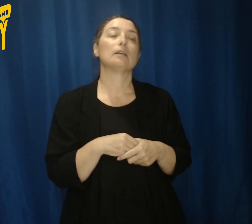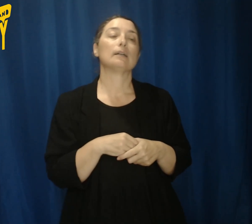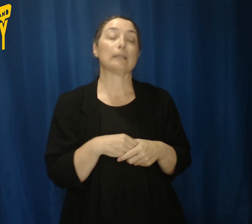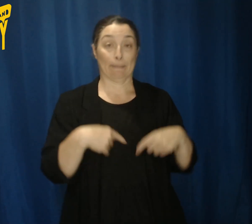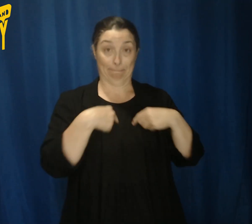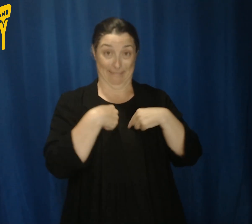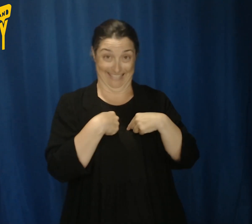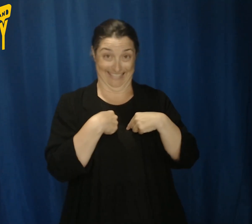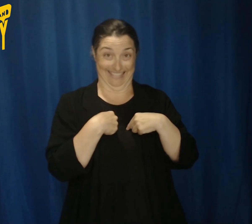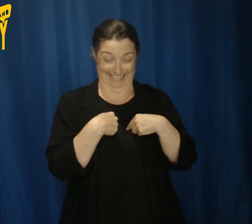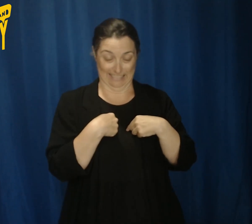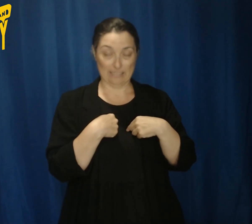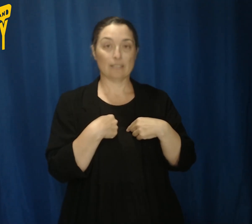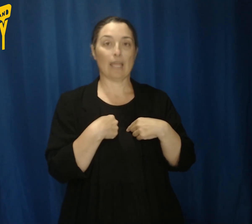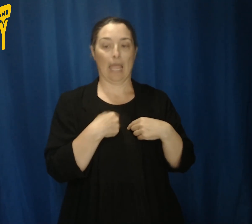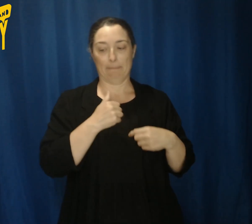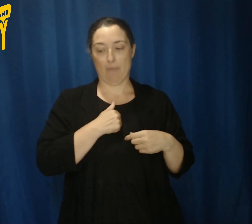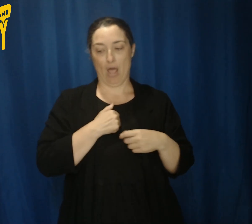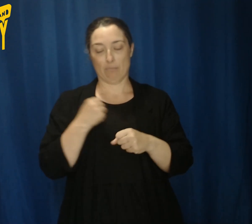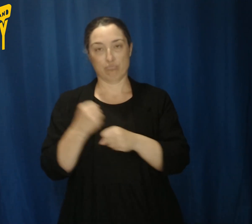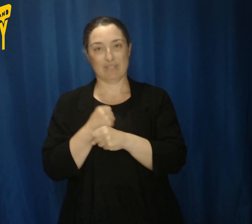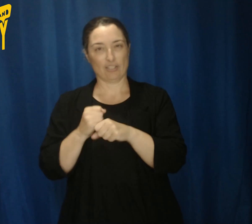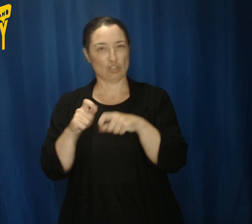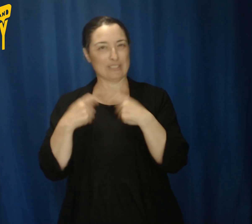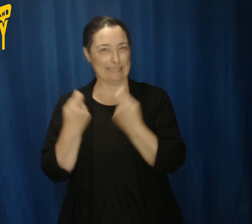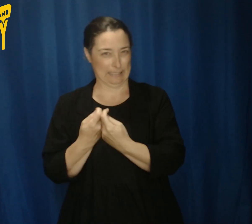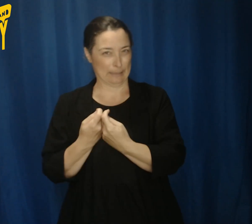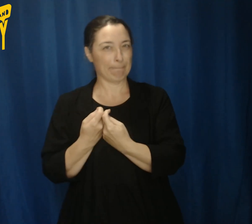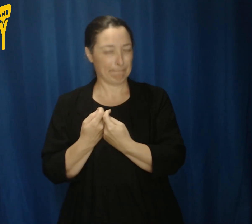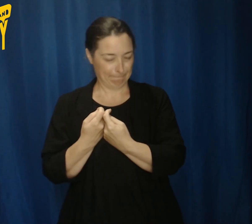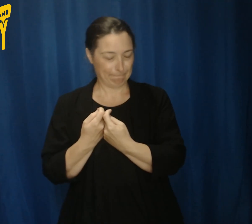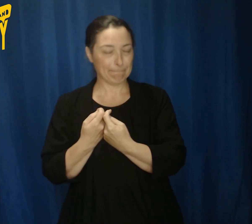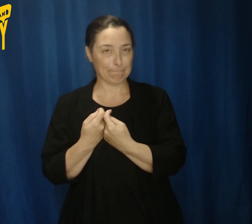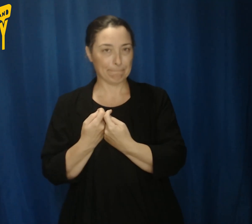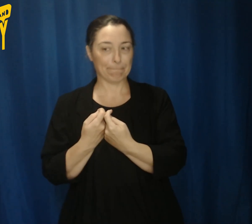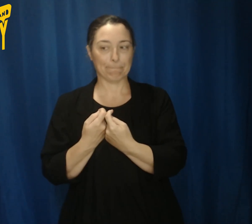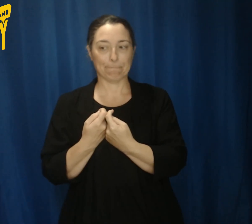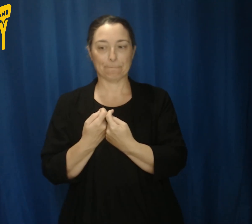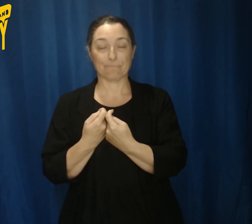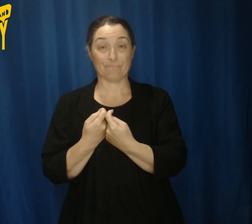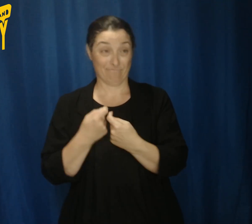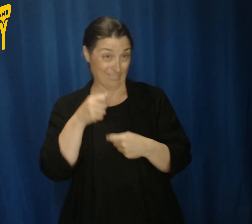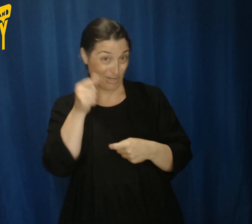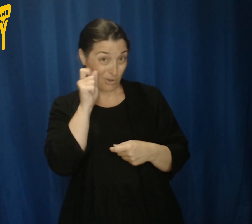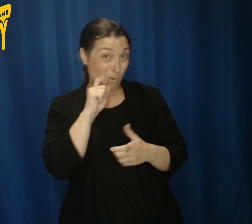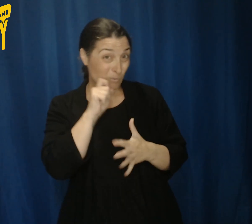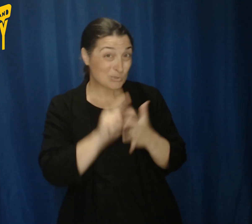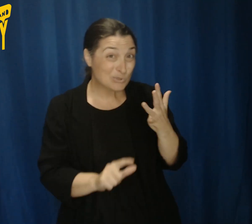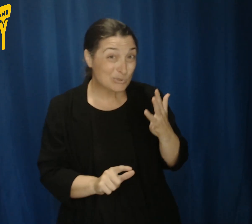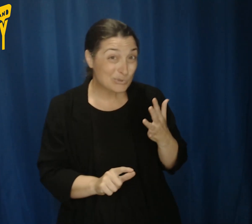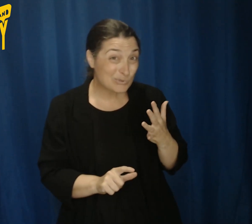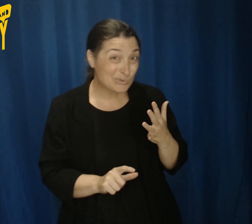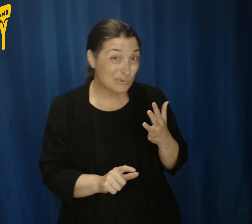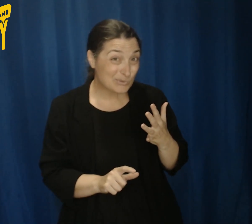my production team, like the non-performer team, have meetings. You know what we're going to do, Nicole? You know what we're going to do?